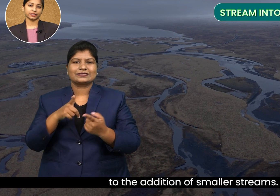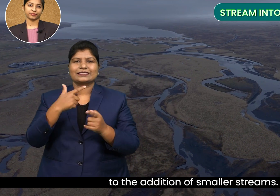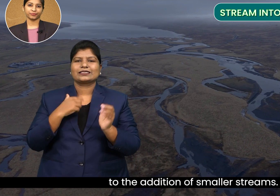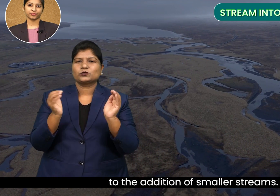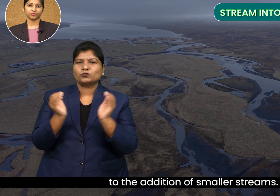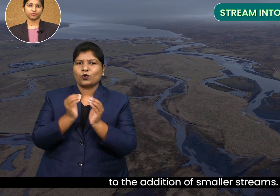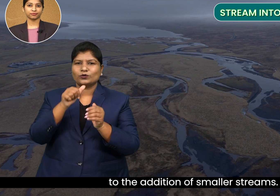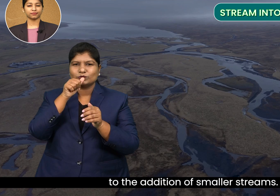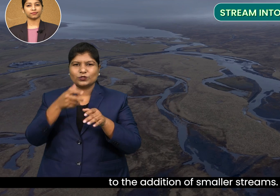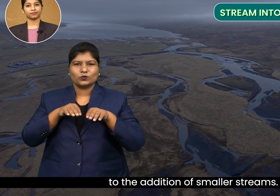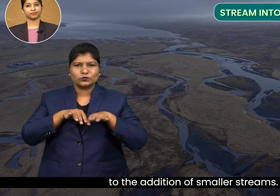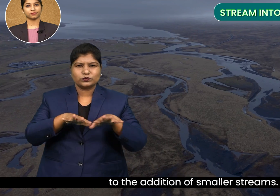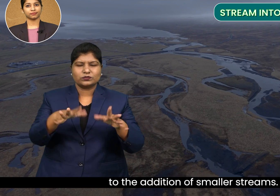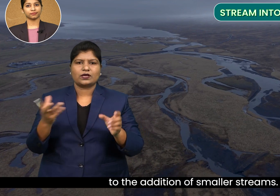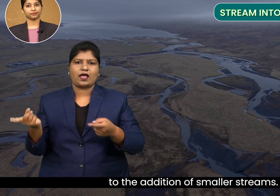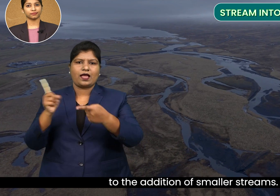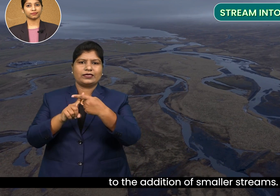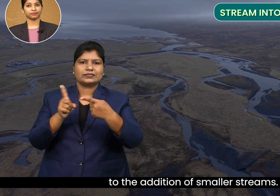streams.